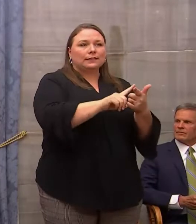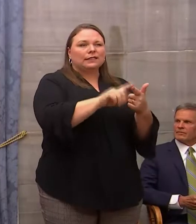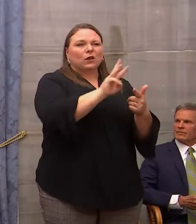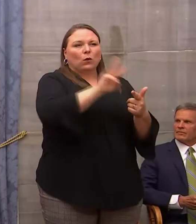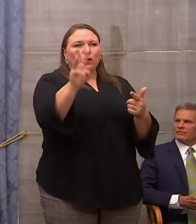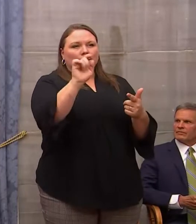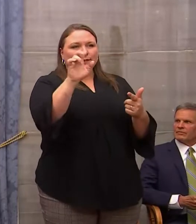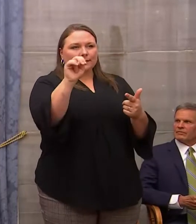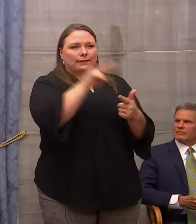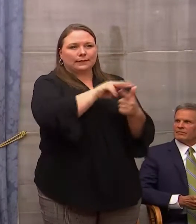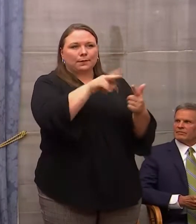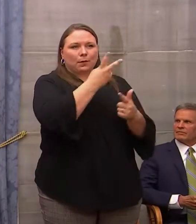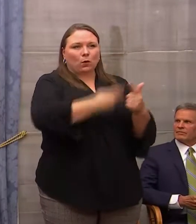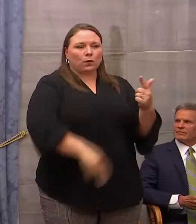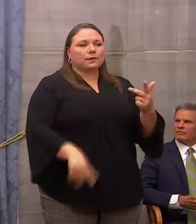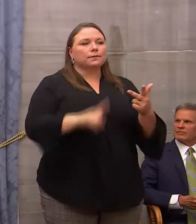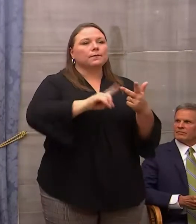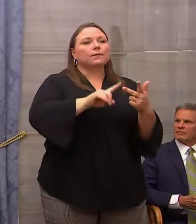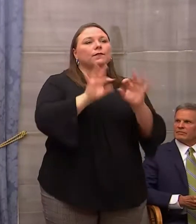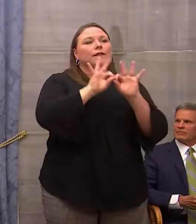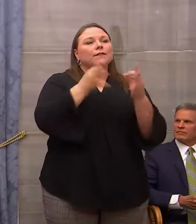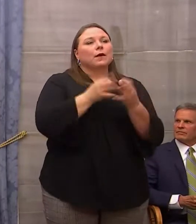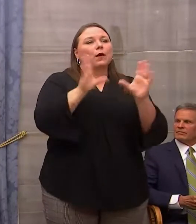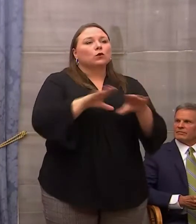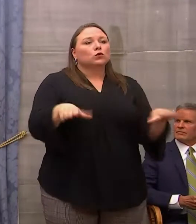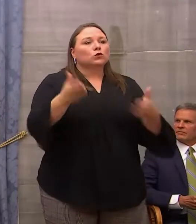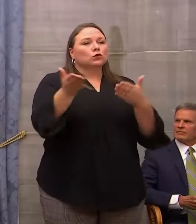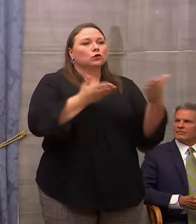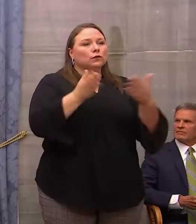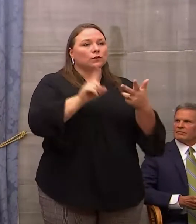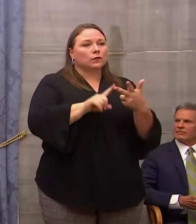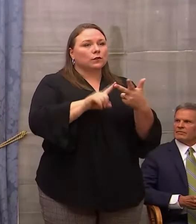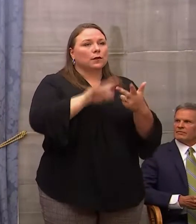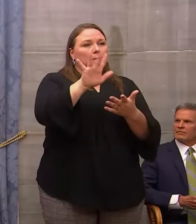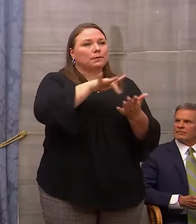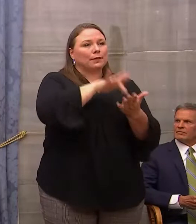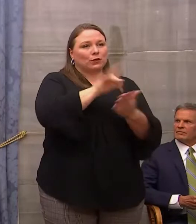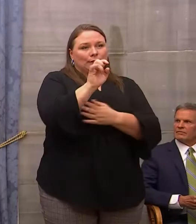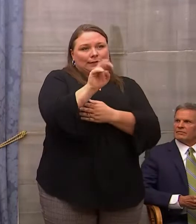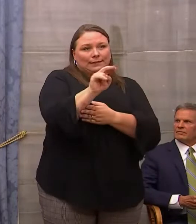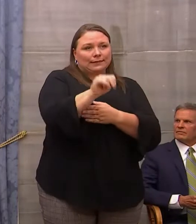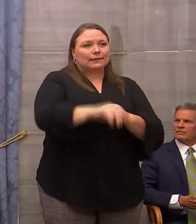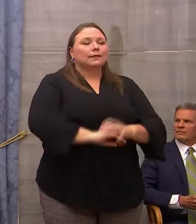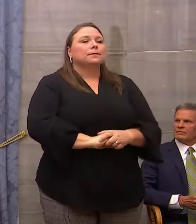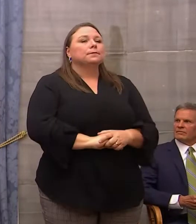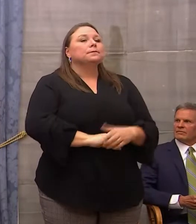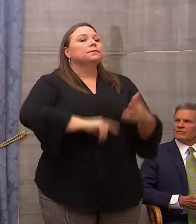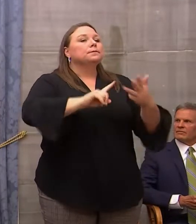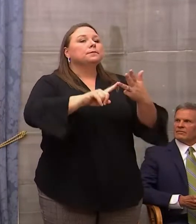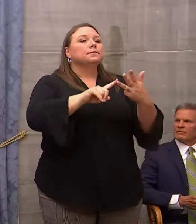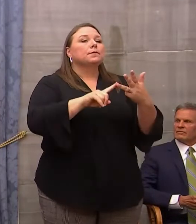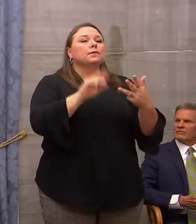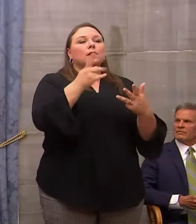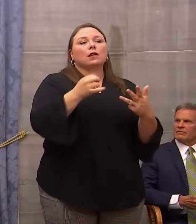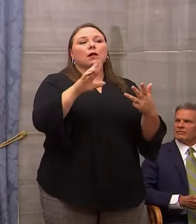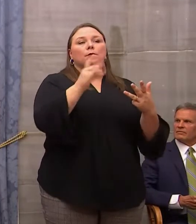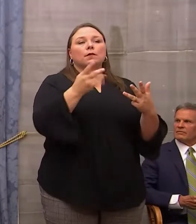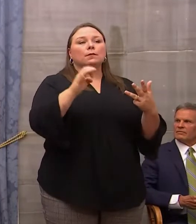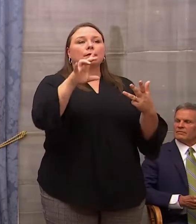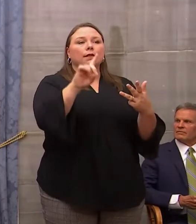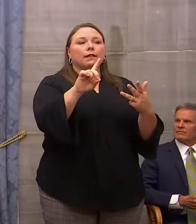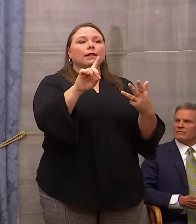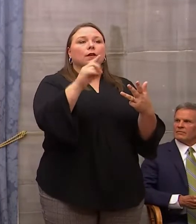West Tennessee. Family and Children's Service, representing Middle Tennessee. Upper Cumberland Human